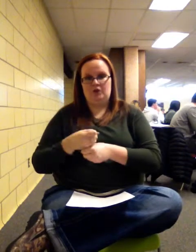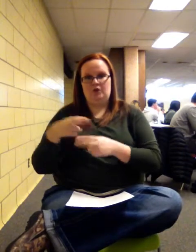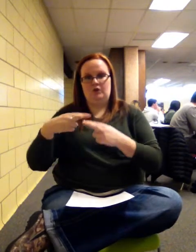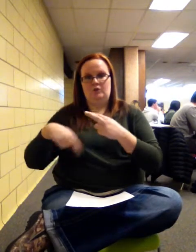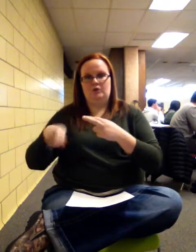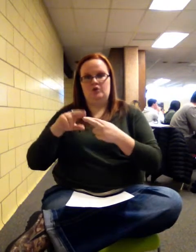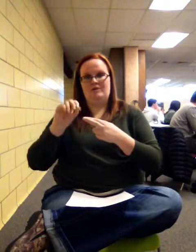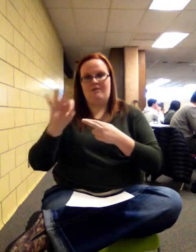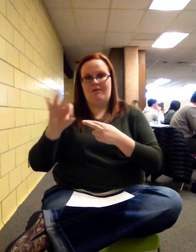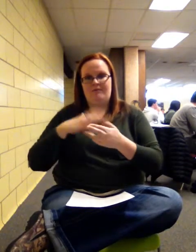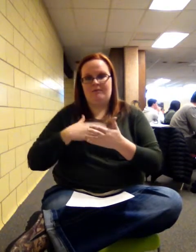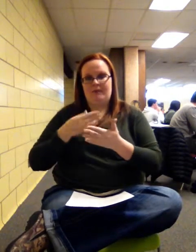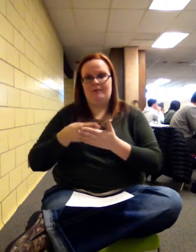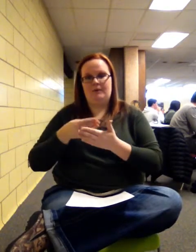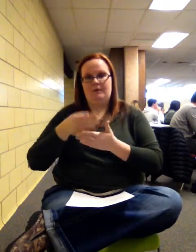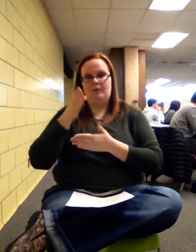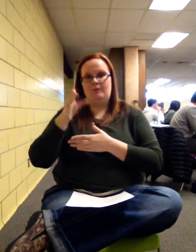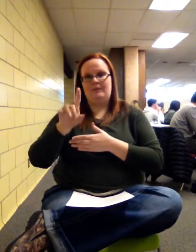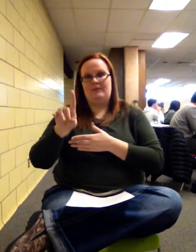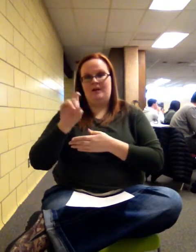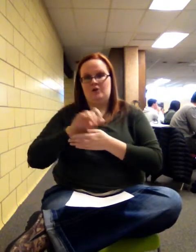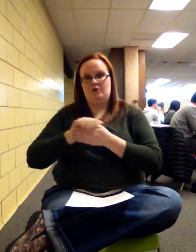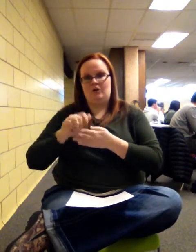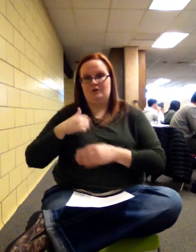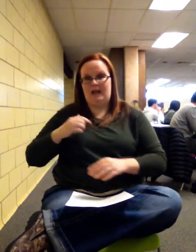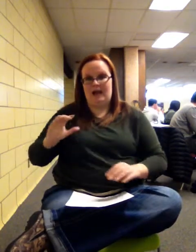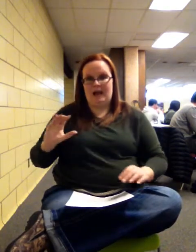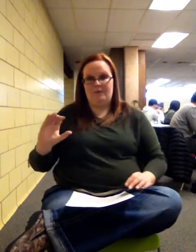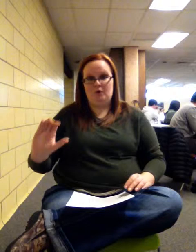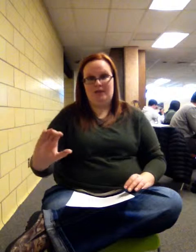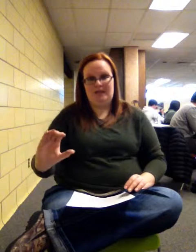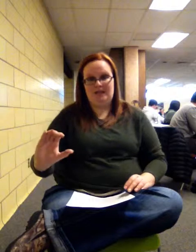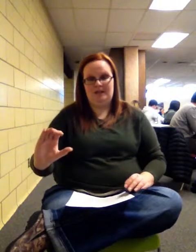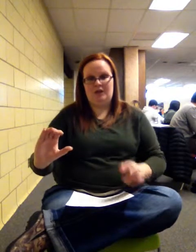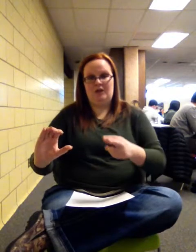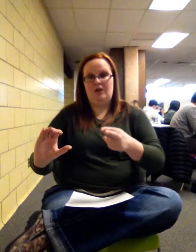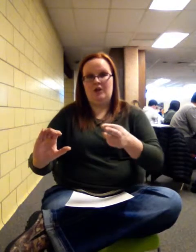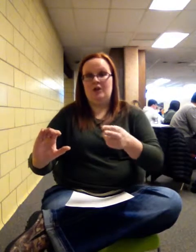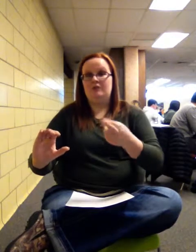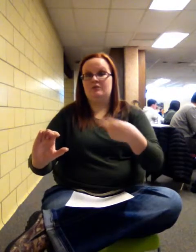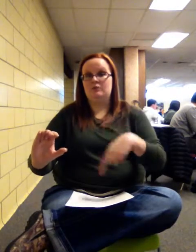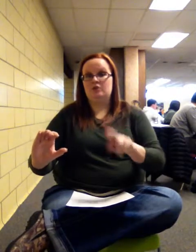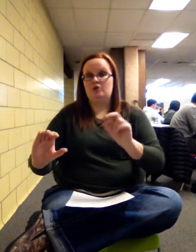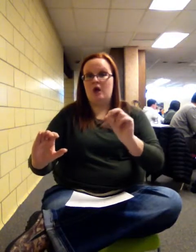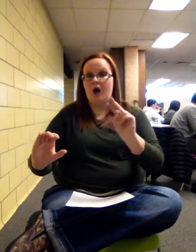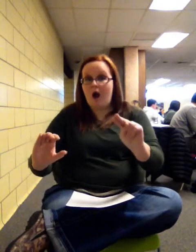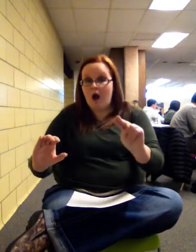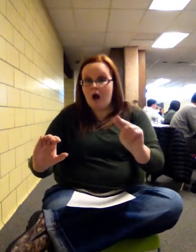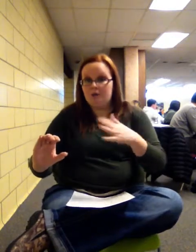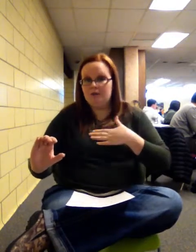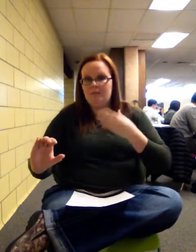of my money would be the $100 that I put in. The return on my money would be the $10 or